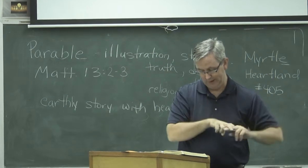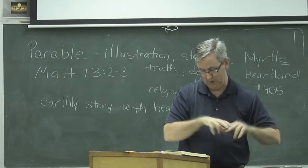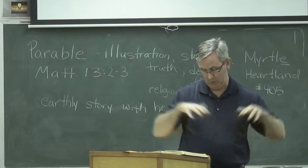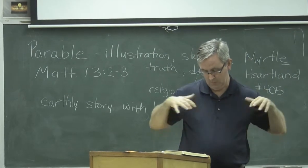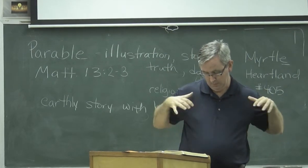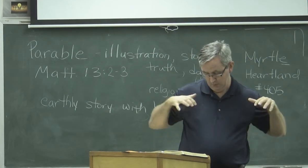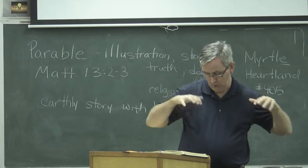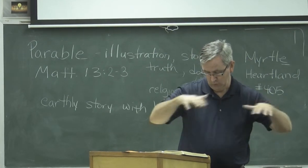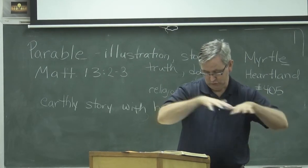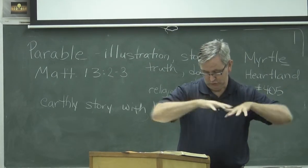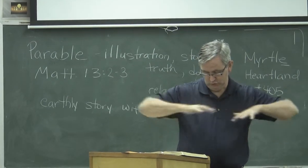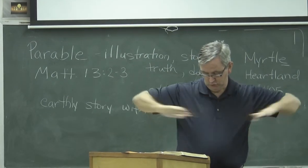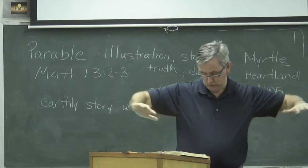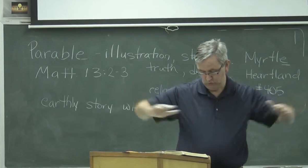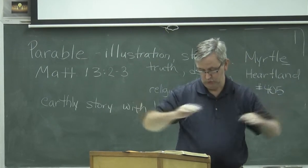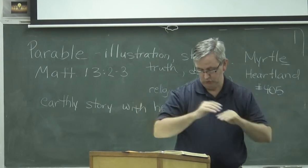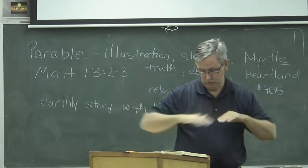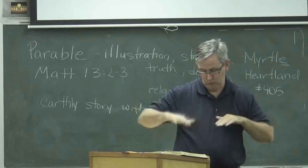and sat, and the whole multitude stood on the shore.